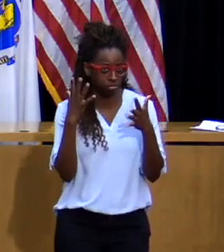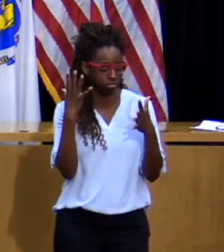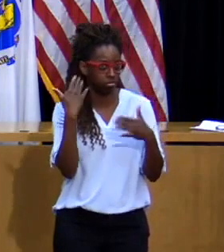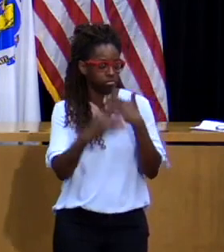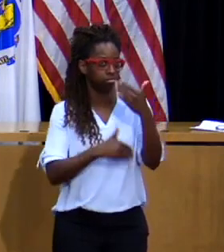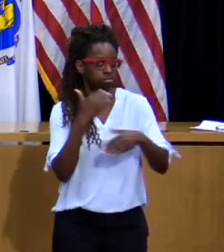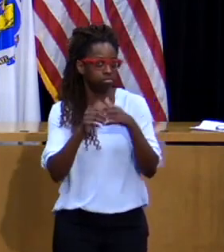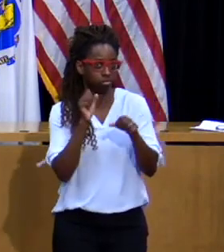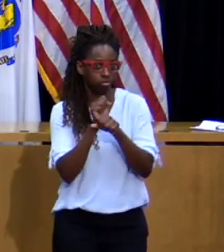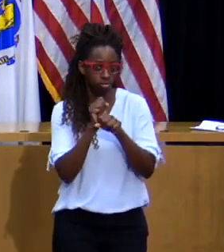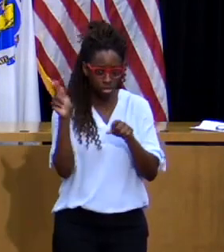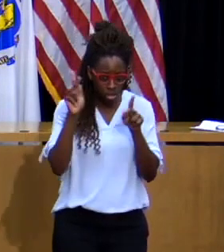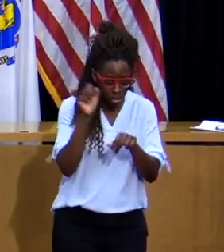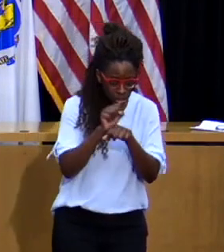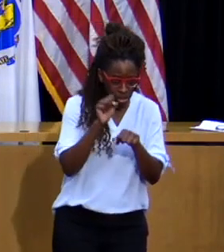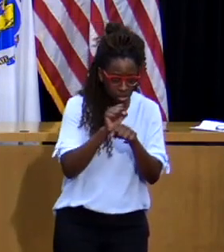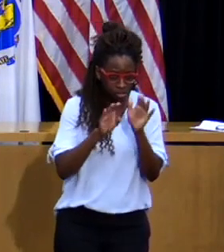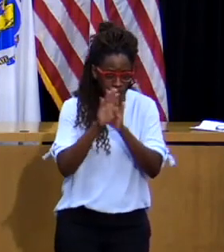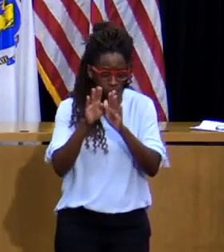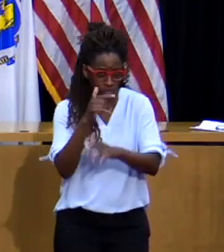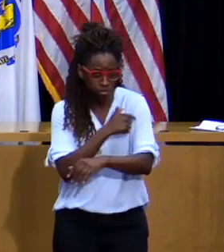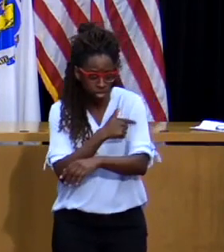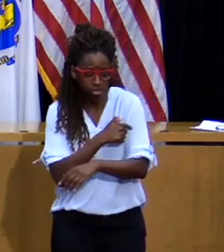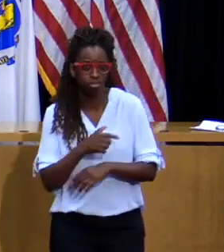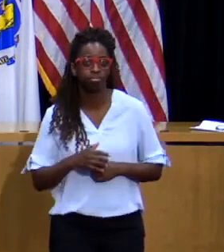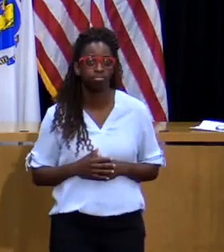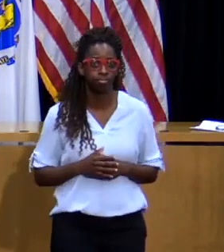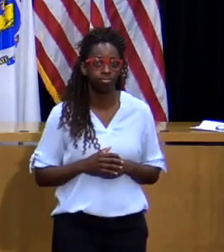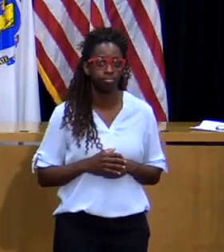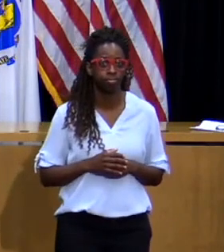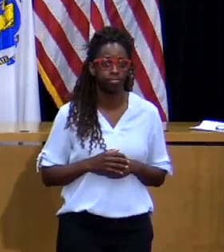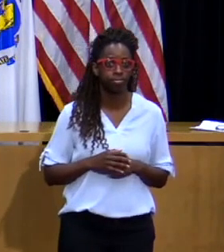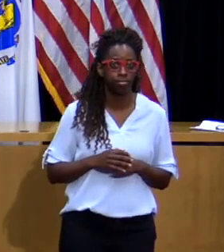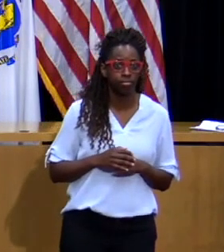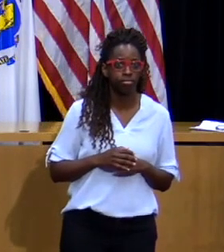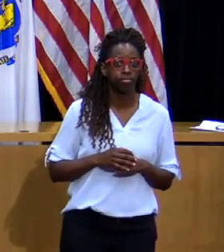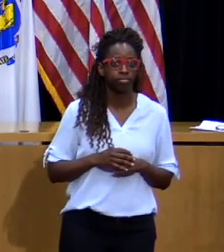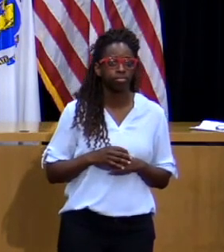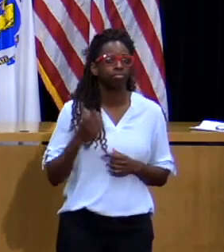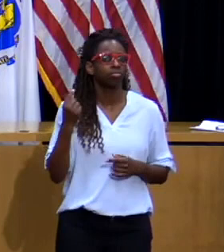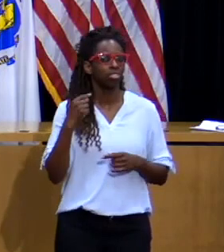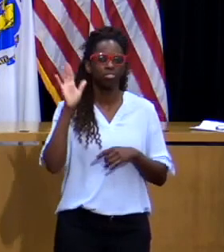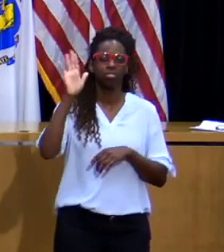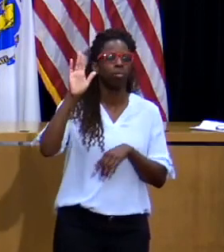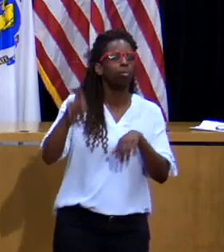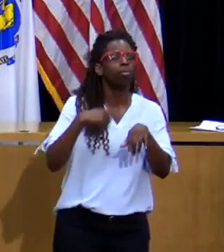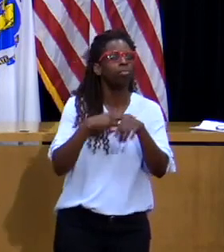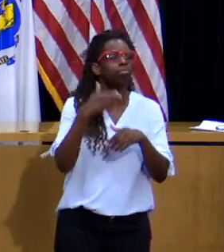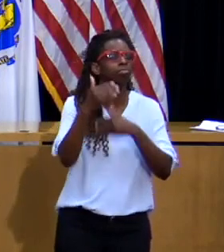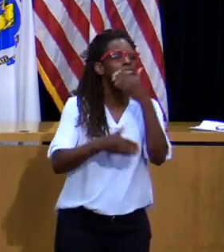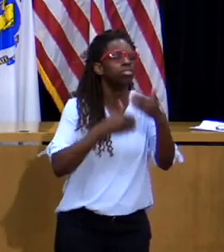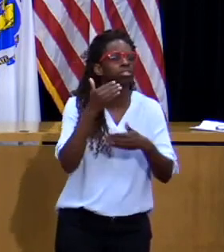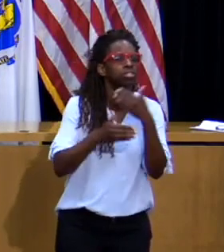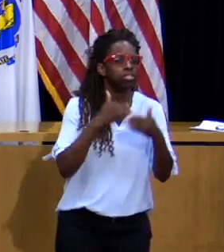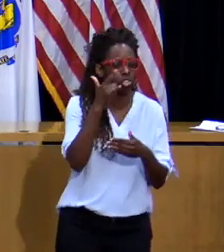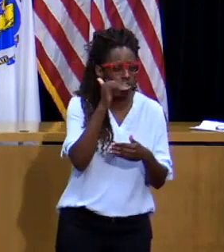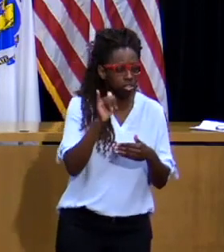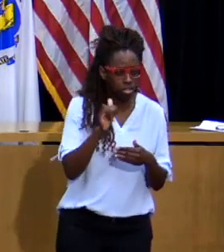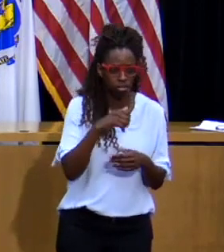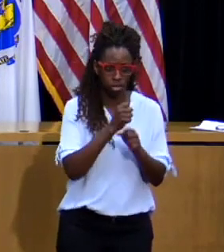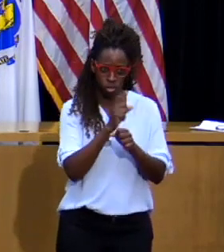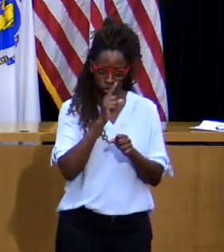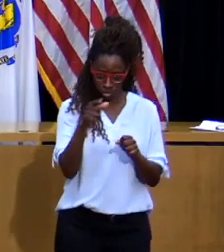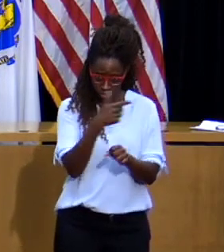how much is normal about the process of approval of these vaccines with respect to assuring their safety and